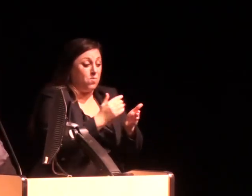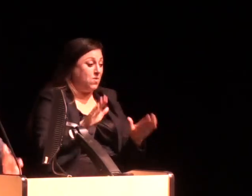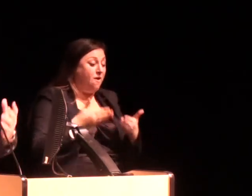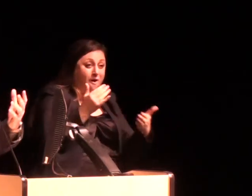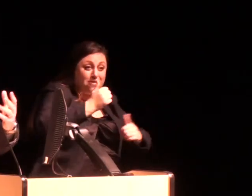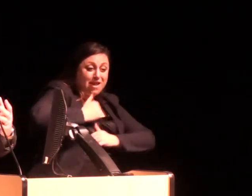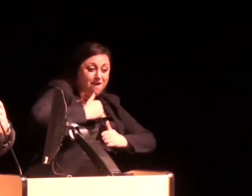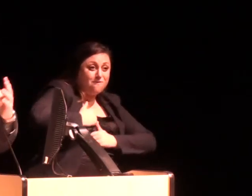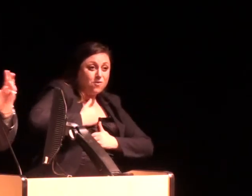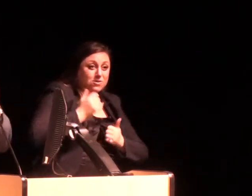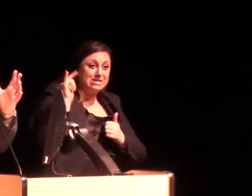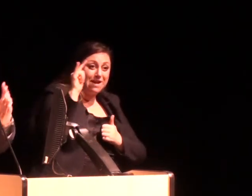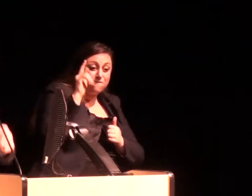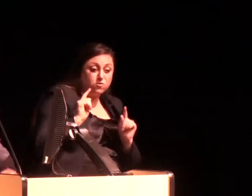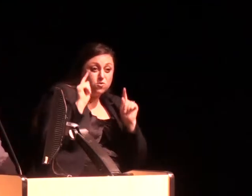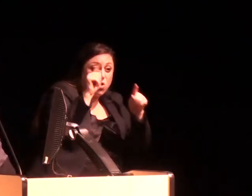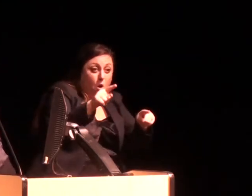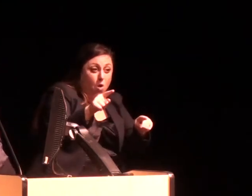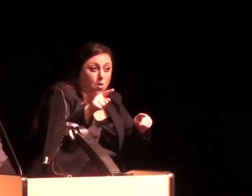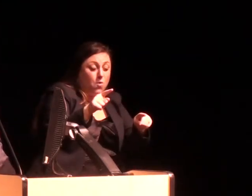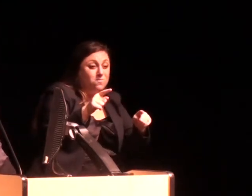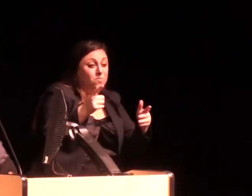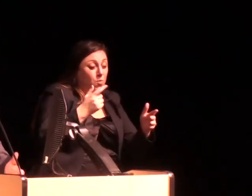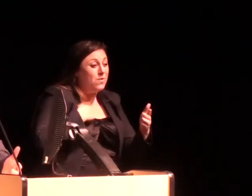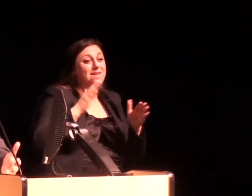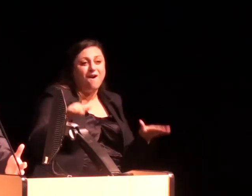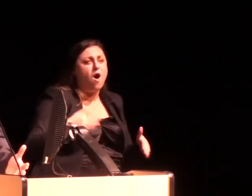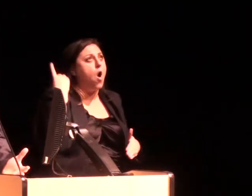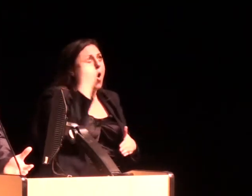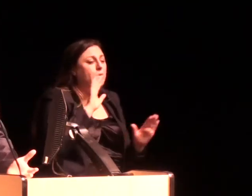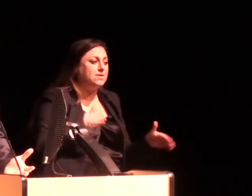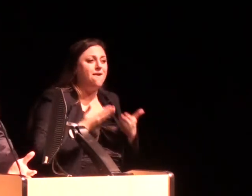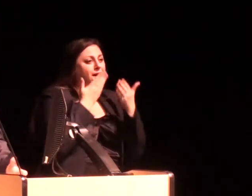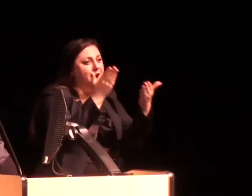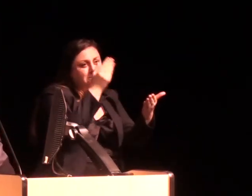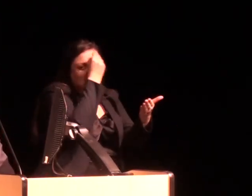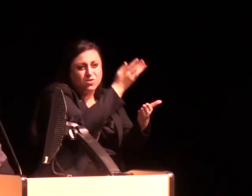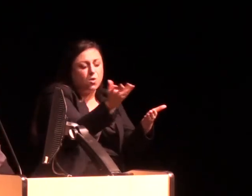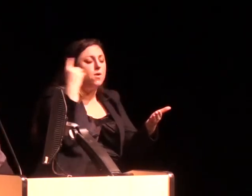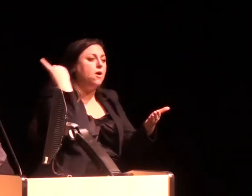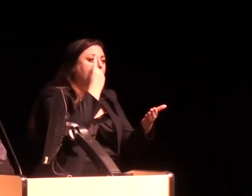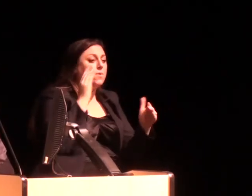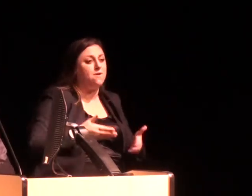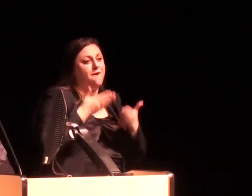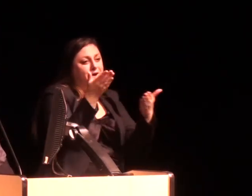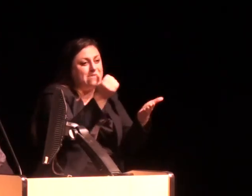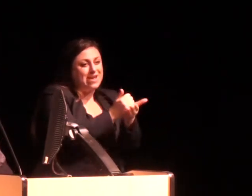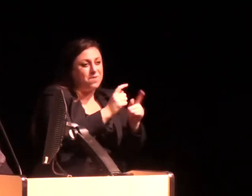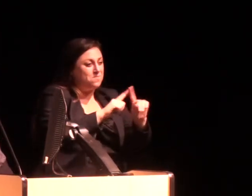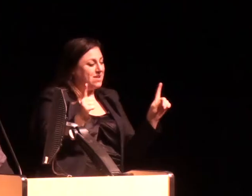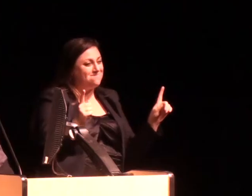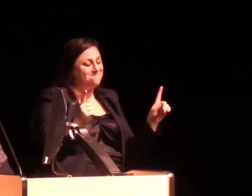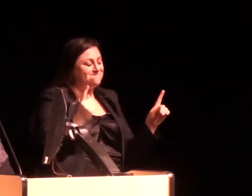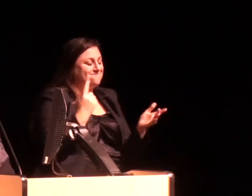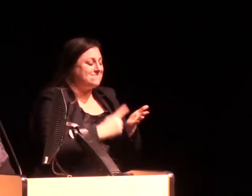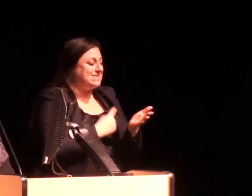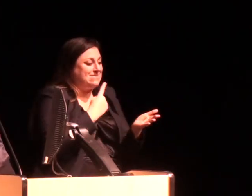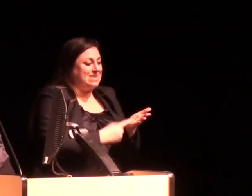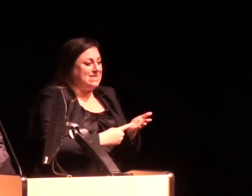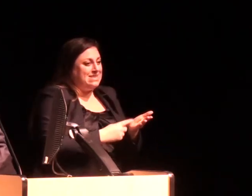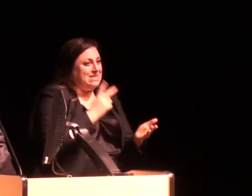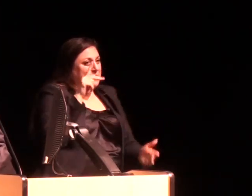that you need to send to other places. And we always offered our help, but sometimes